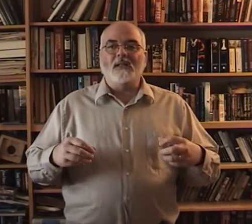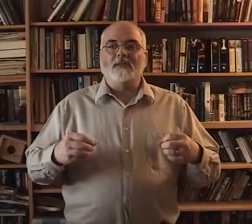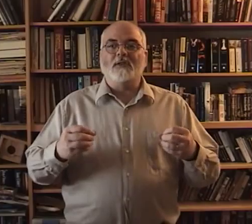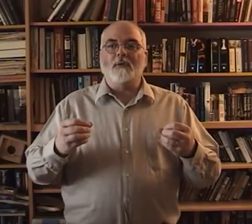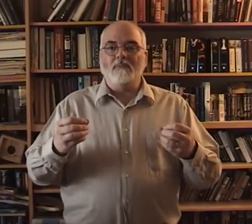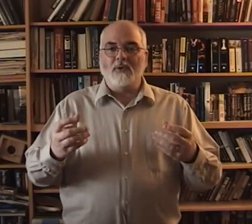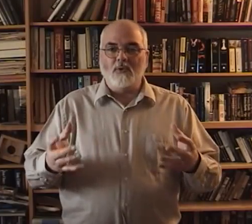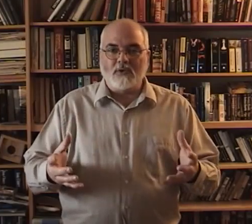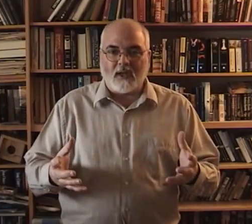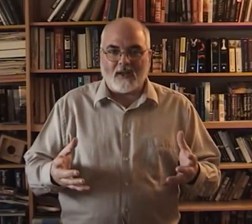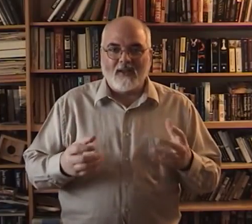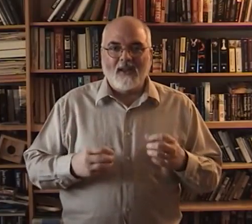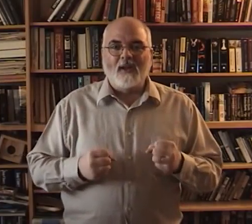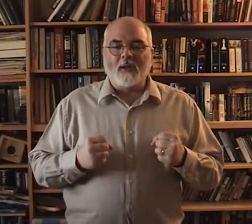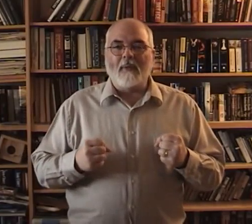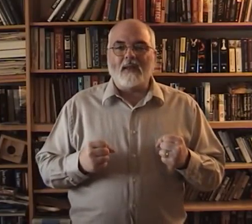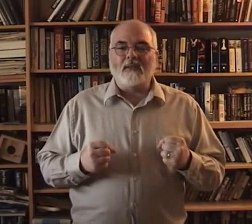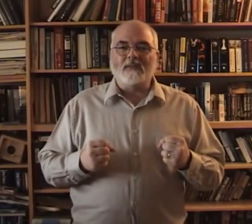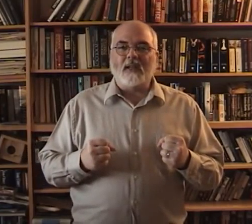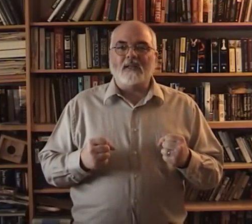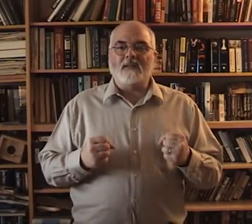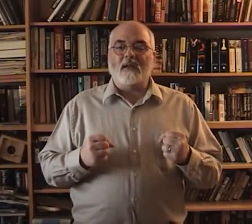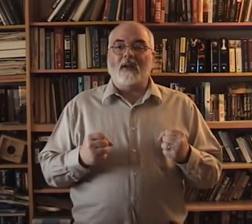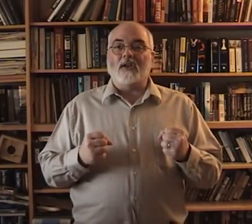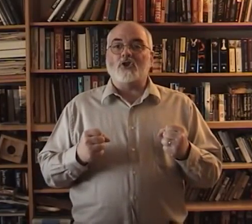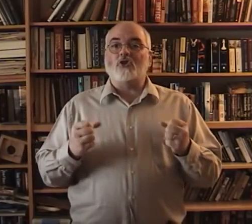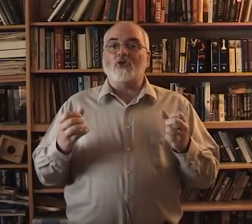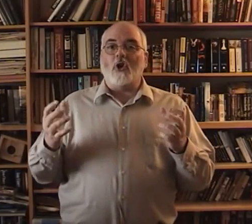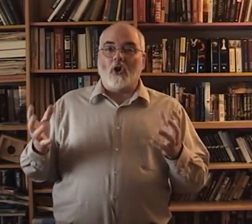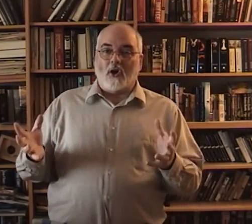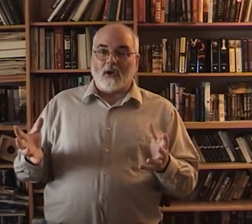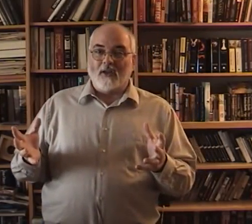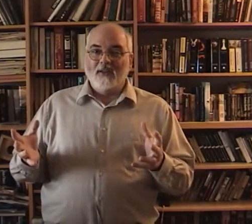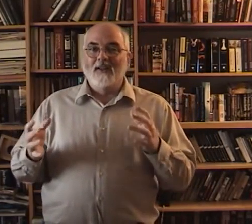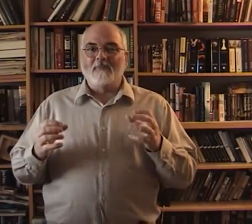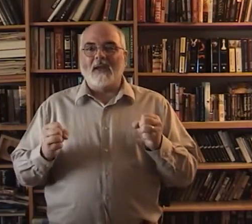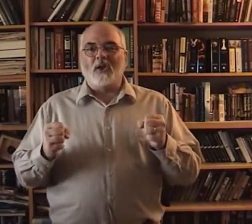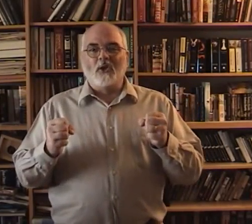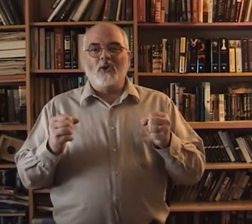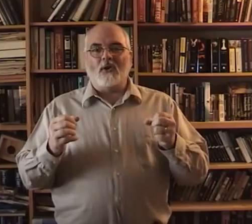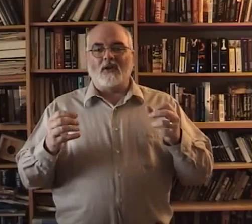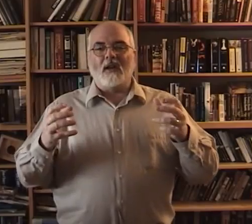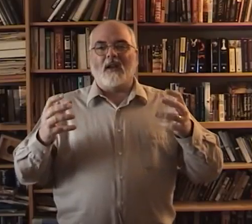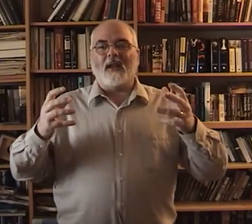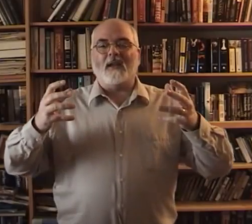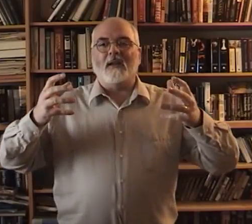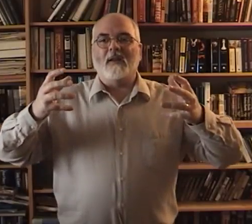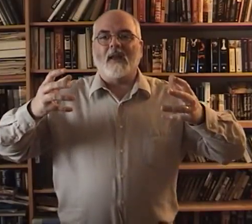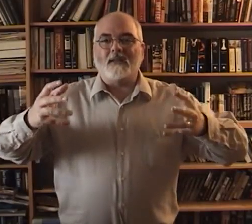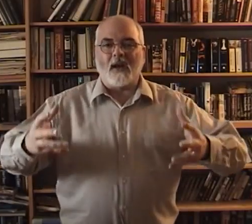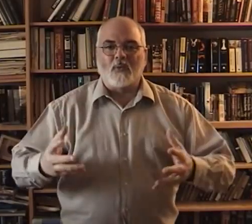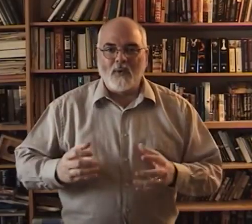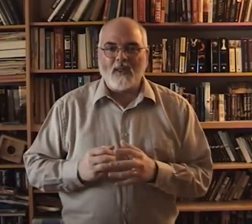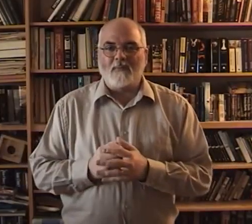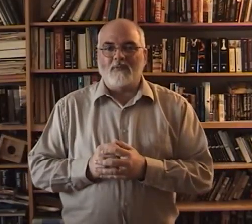signs to music to make this thing sound like a song, make it look like it's got rhythm to